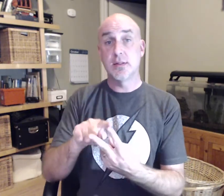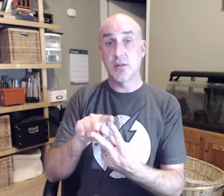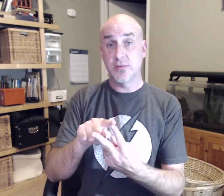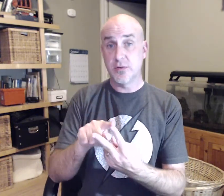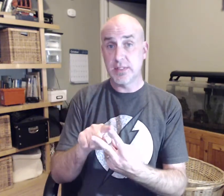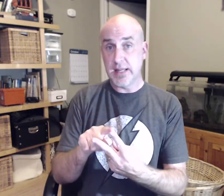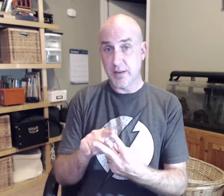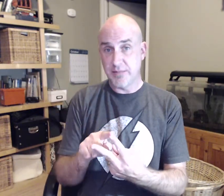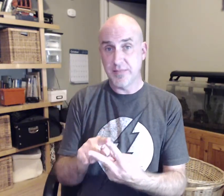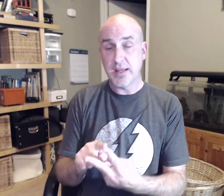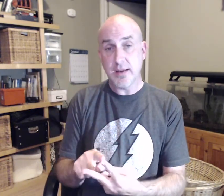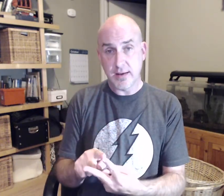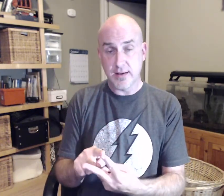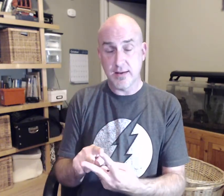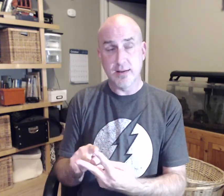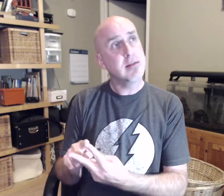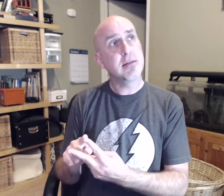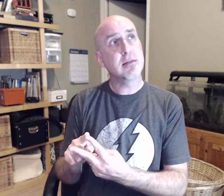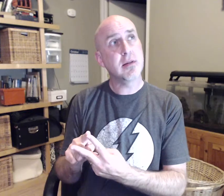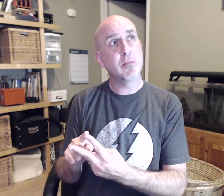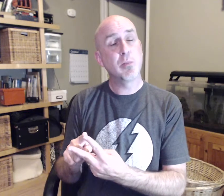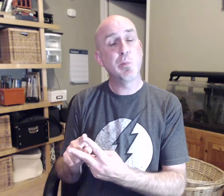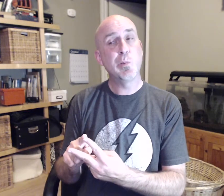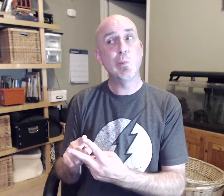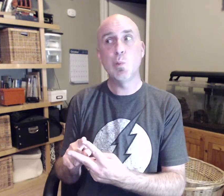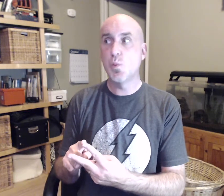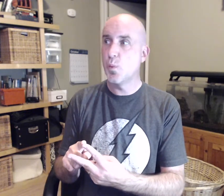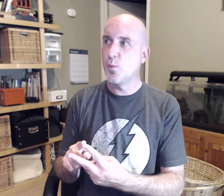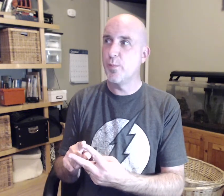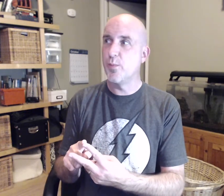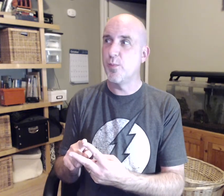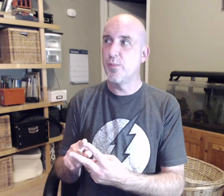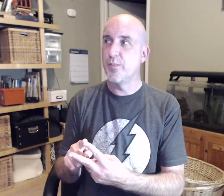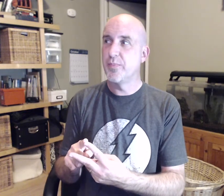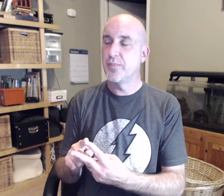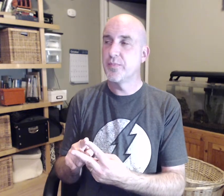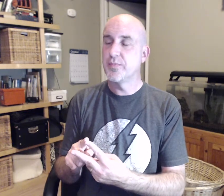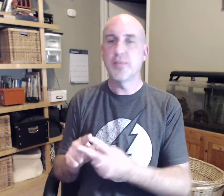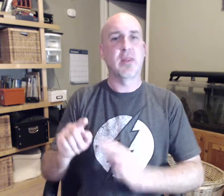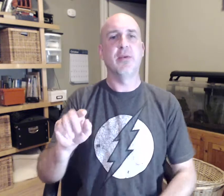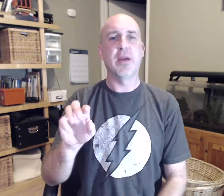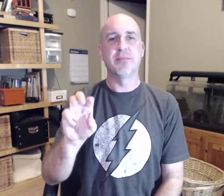the first name is, here we go.